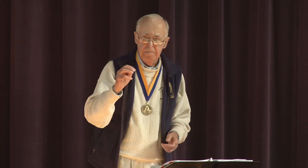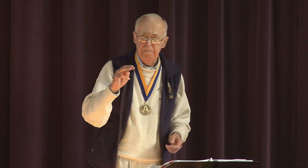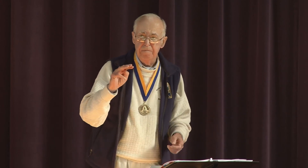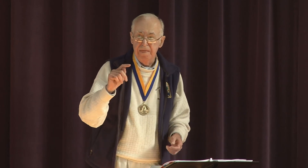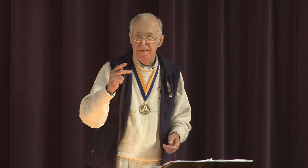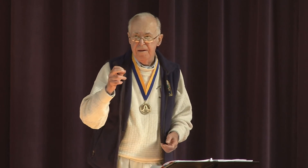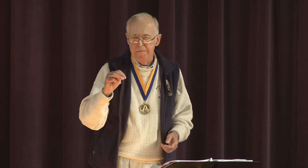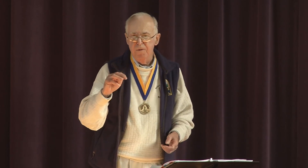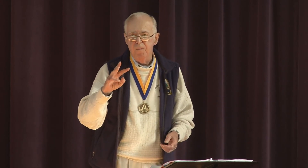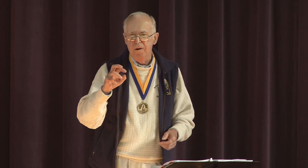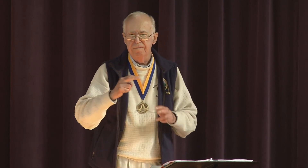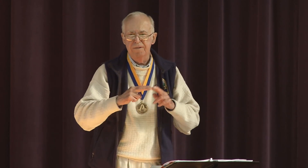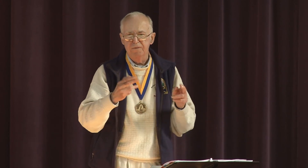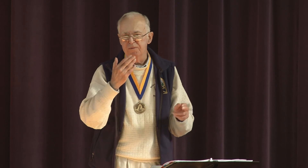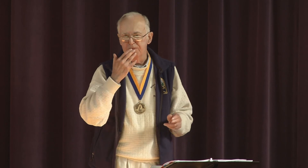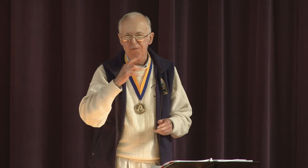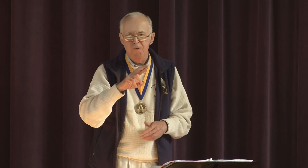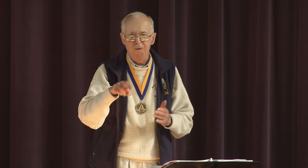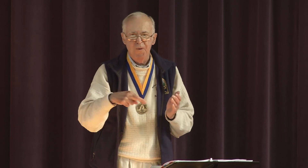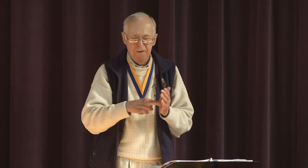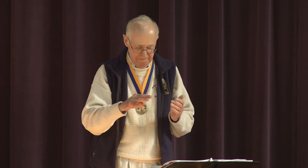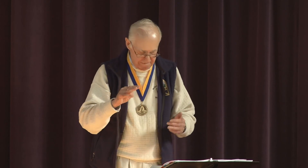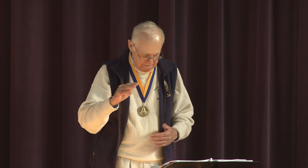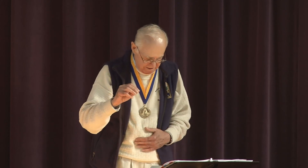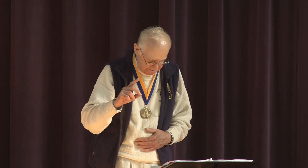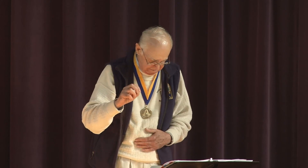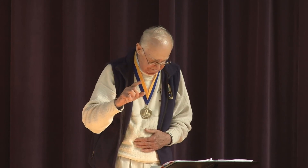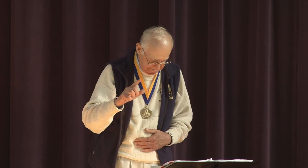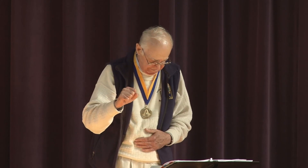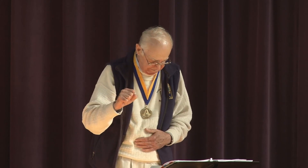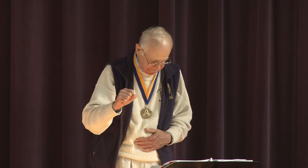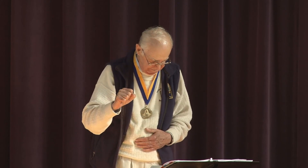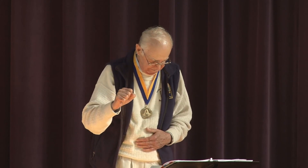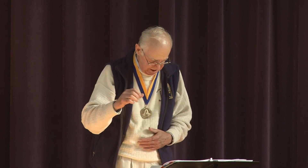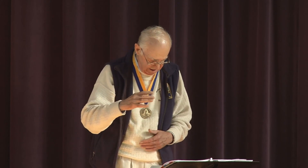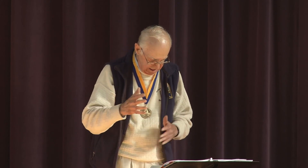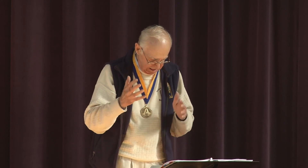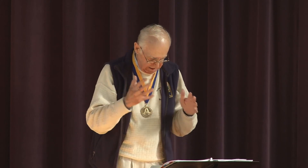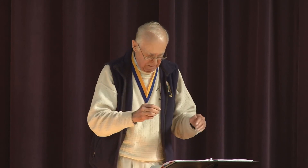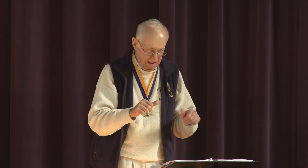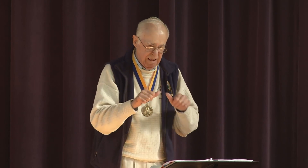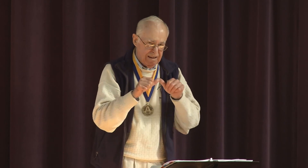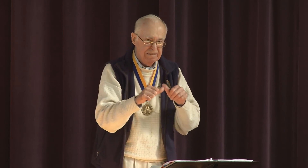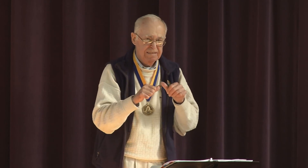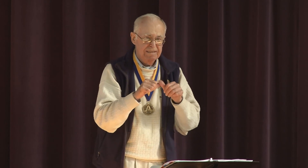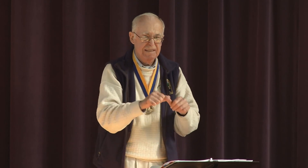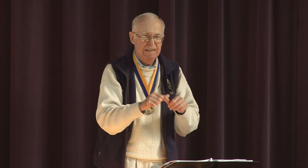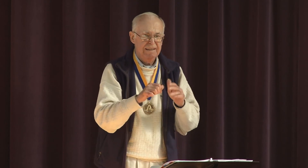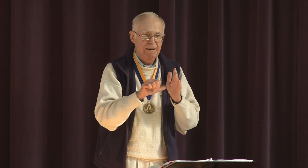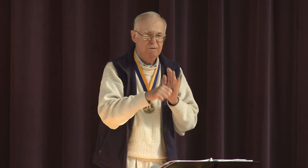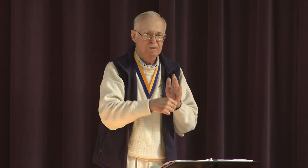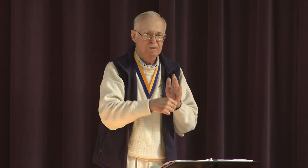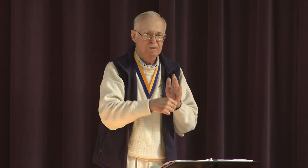lives while here. Some of them were very good role models to us and left with us